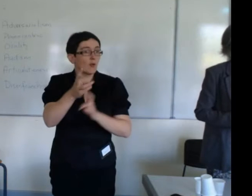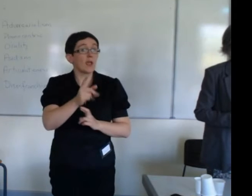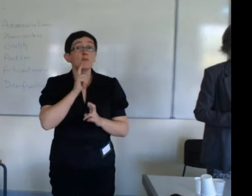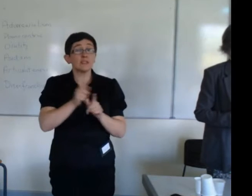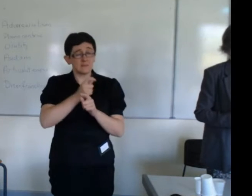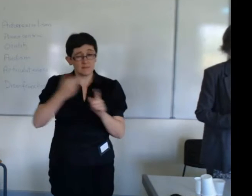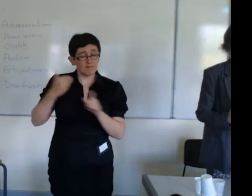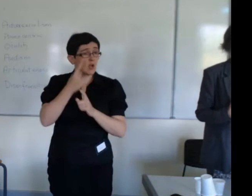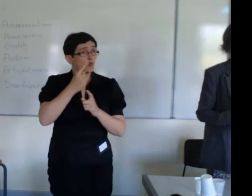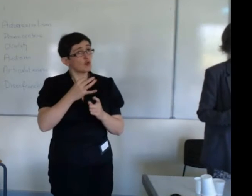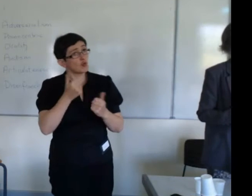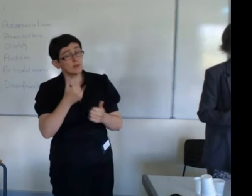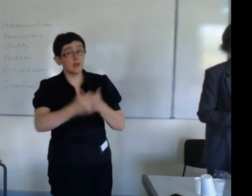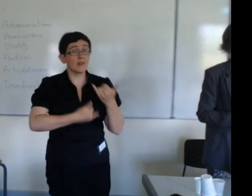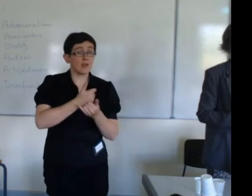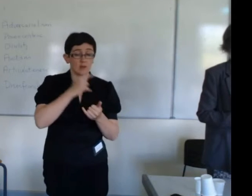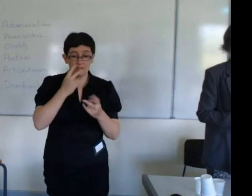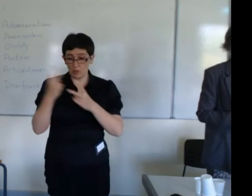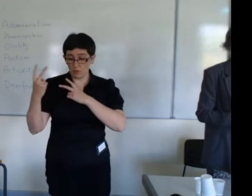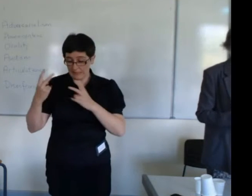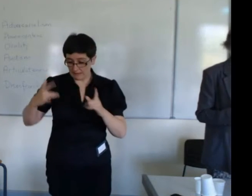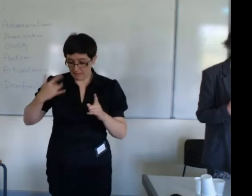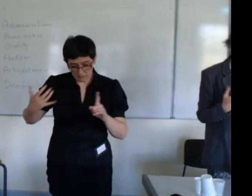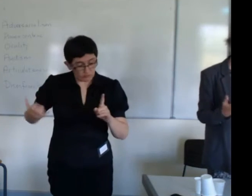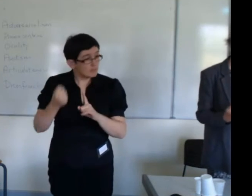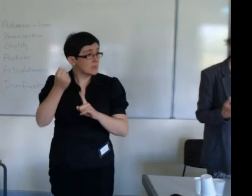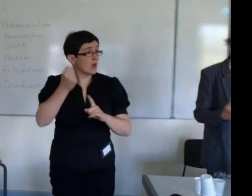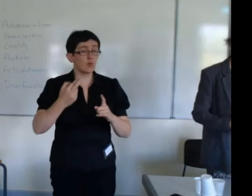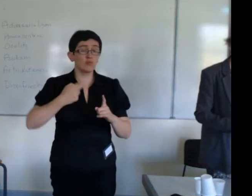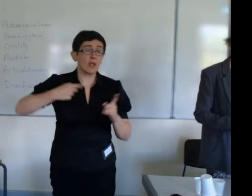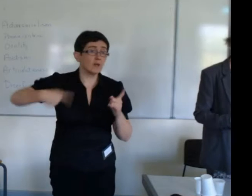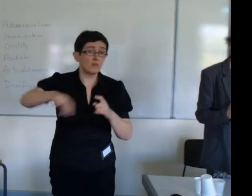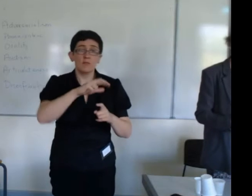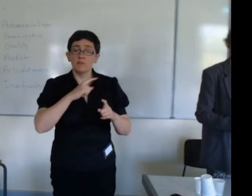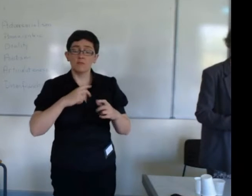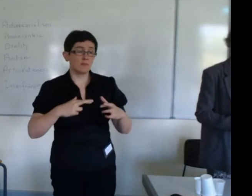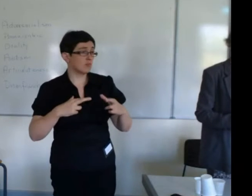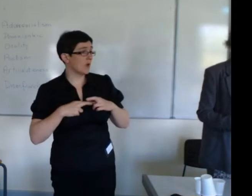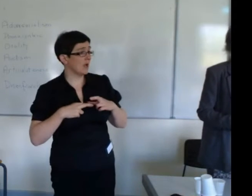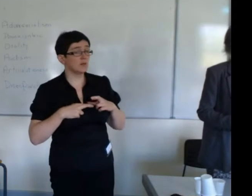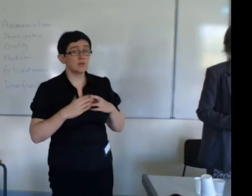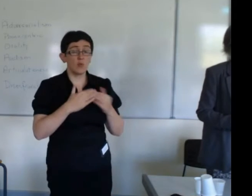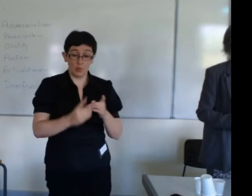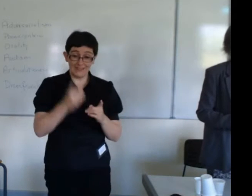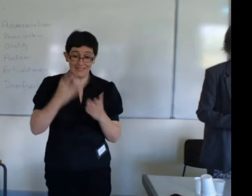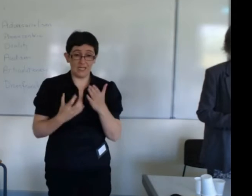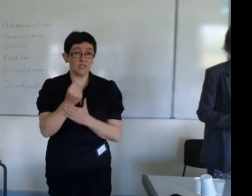because we could look back on what we have achieved, and we're really proud of a lot of the things that we have achieved in terms of the